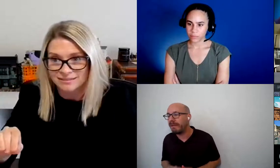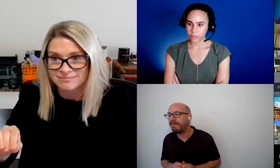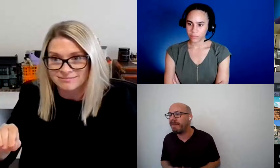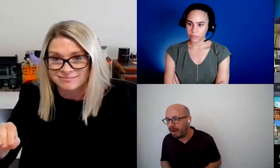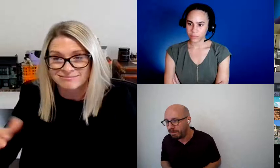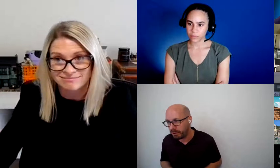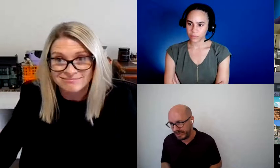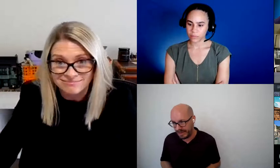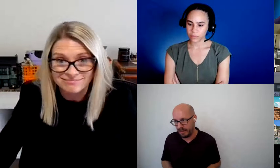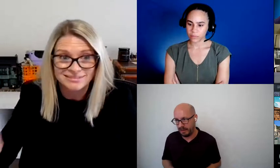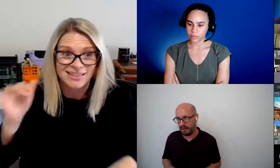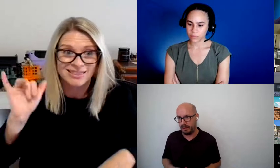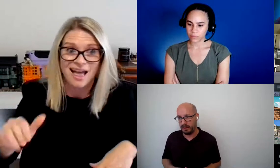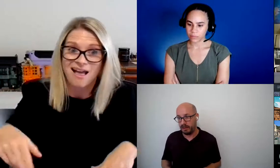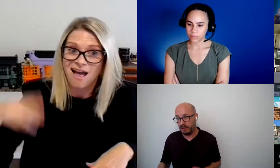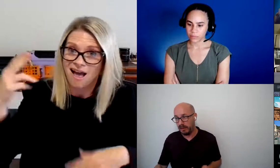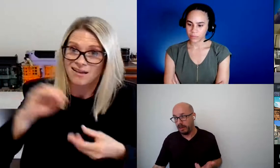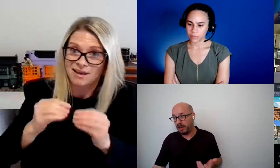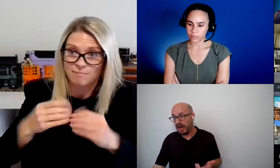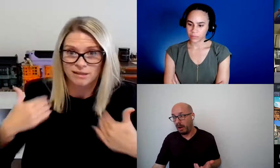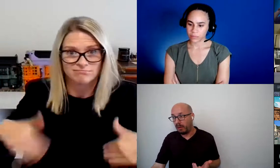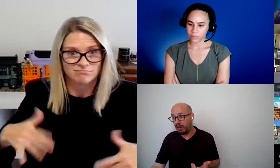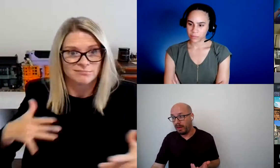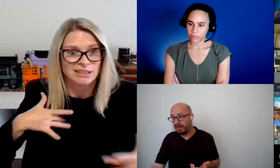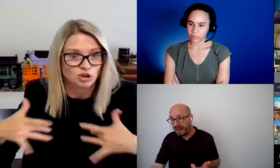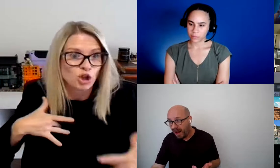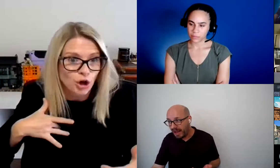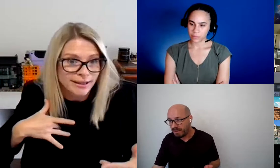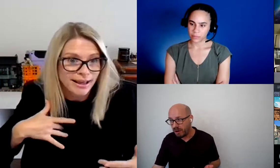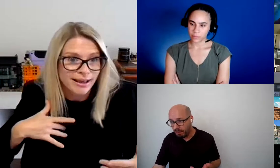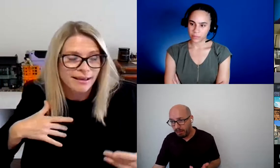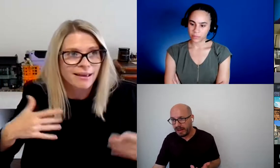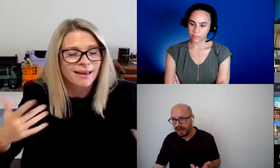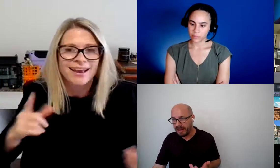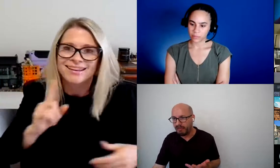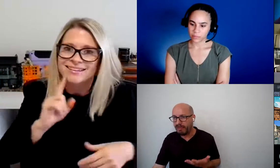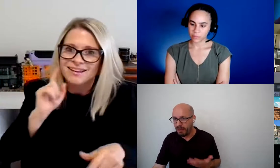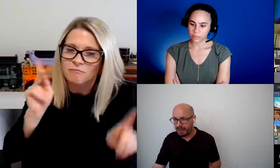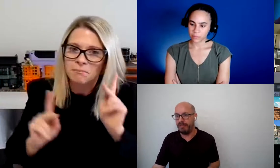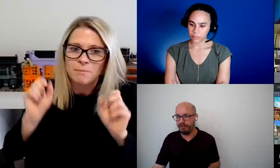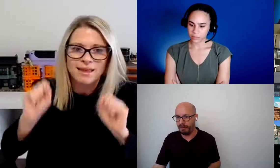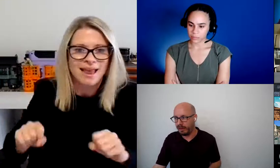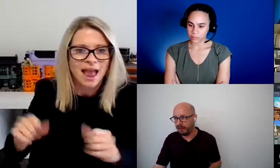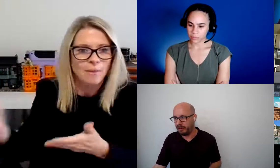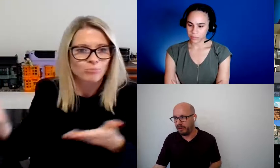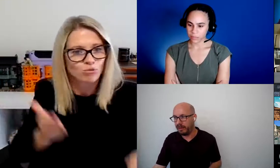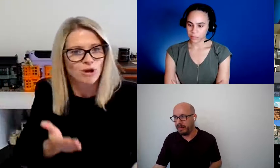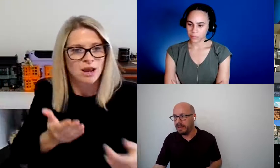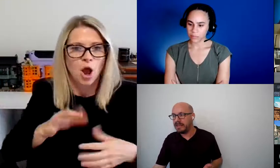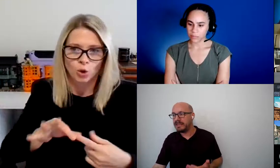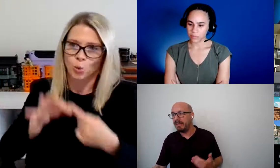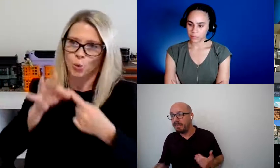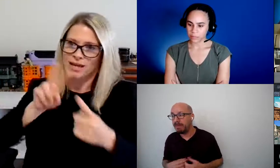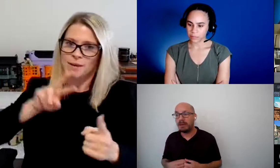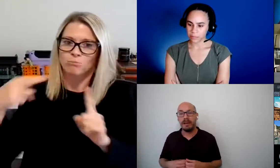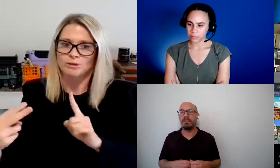.5%. Now, that high of a number is very concerning. Deaf people